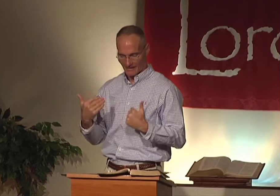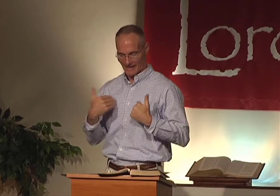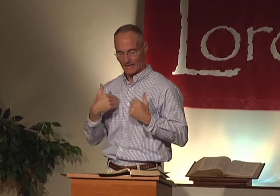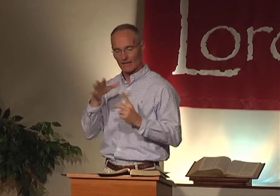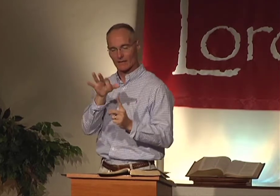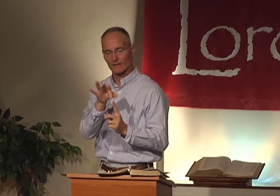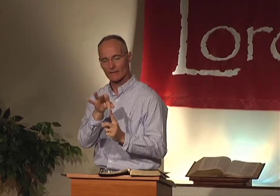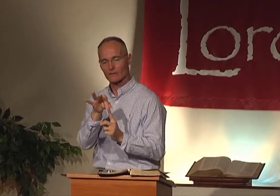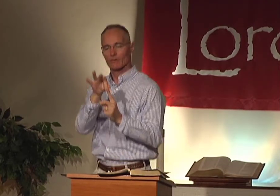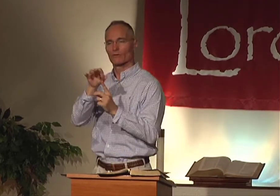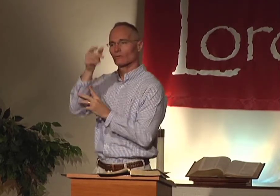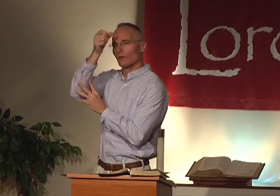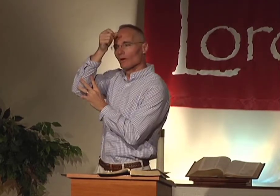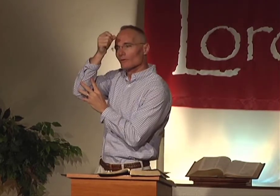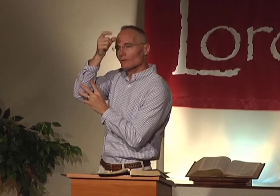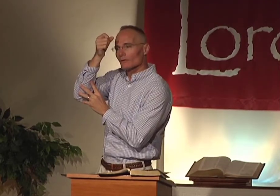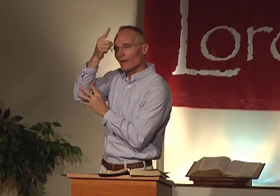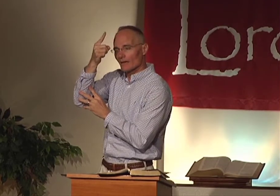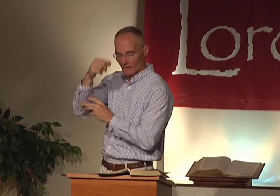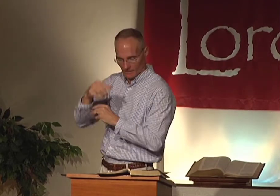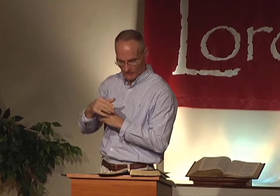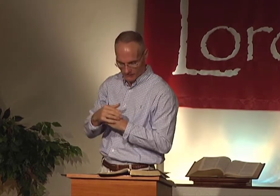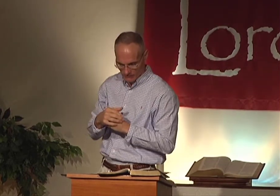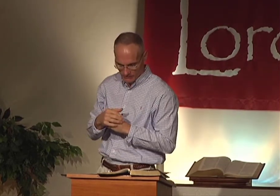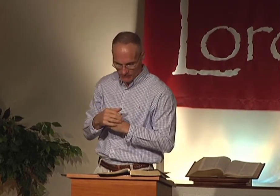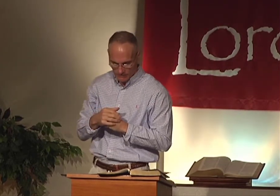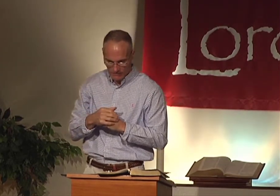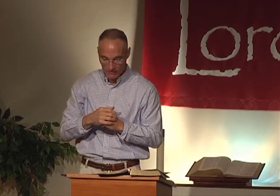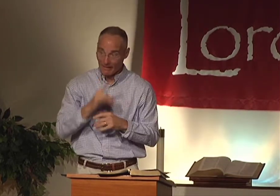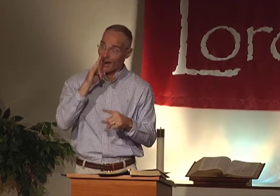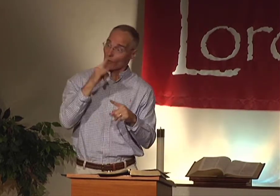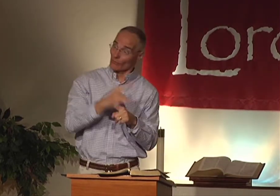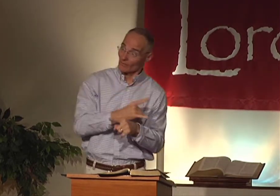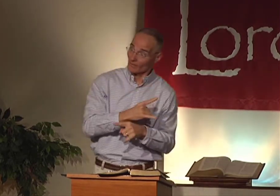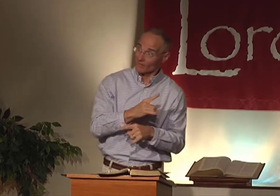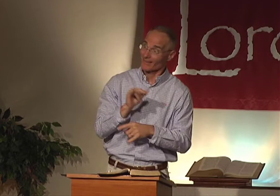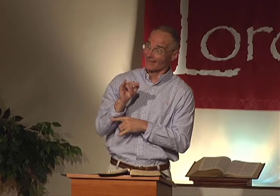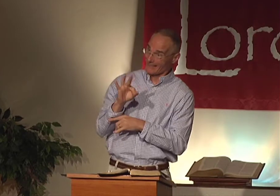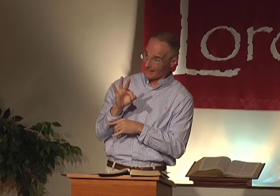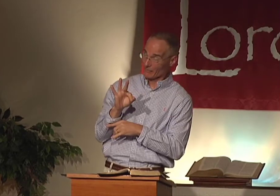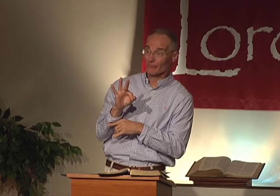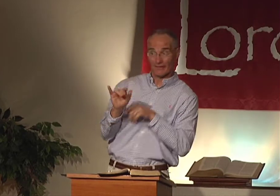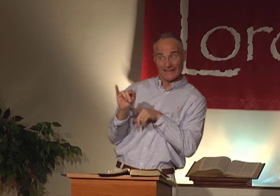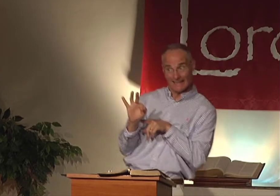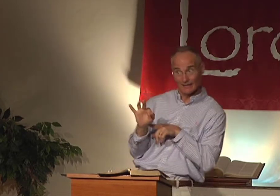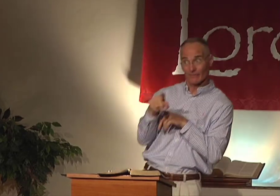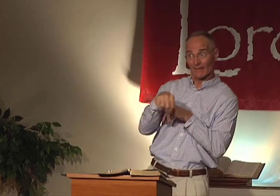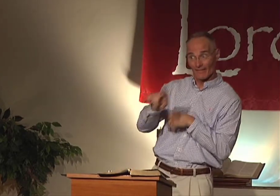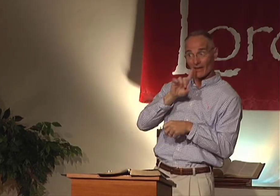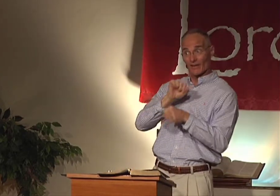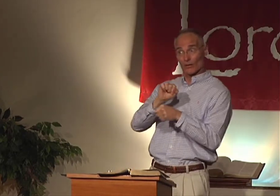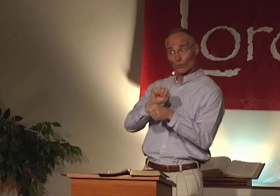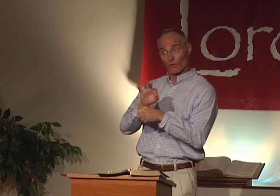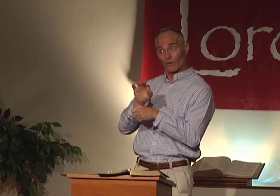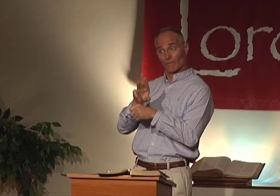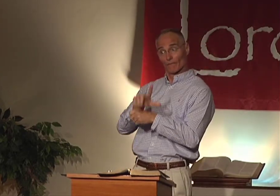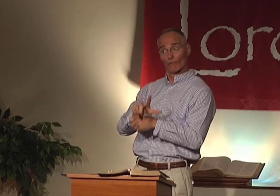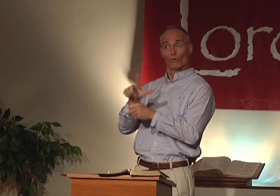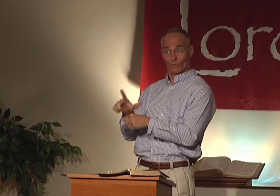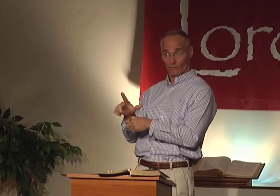spiritually. They had a special understanding. And the irony here is, if they really